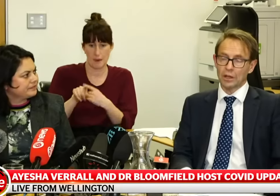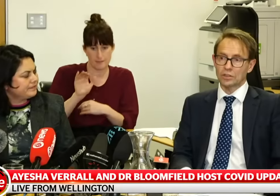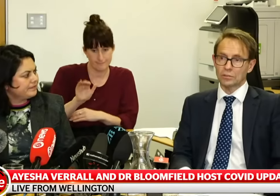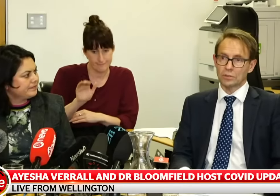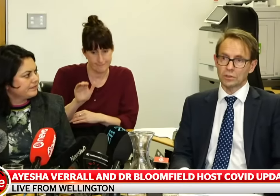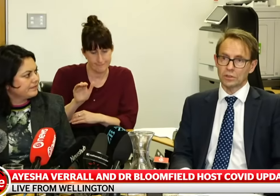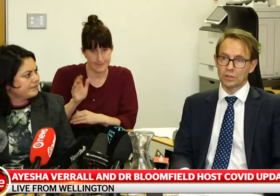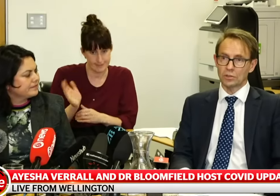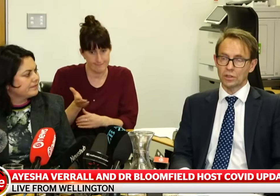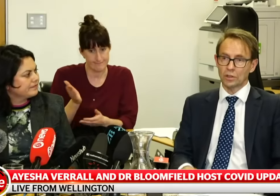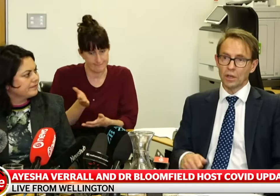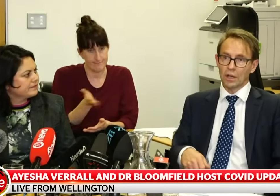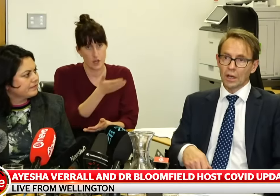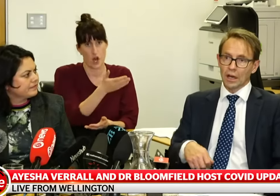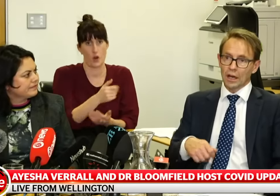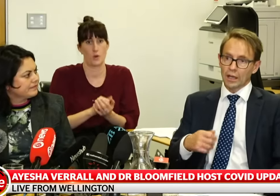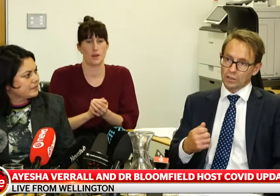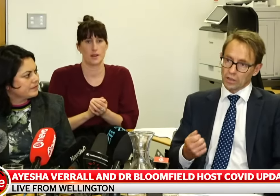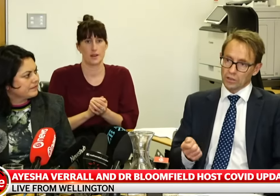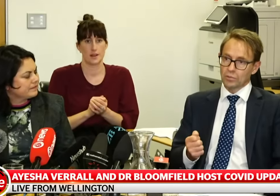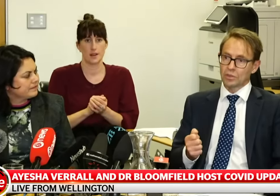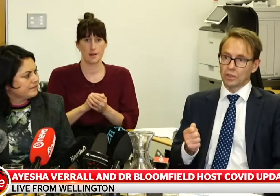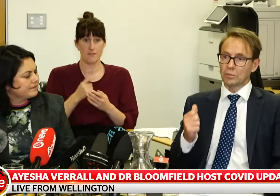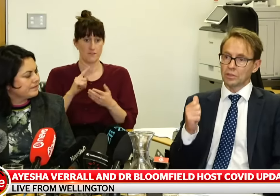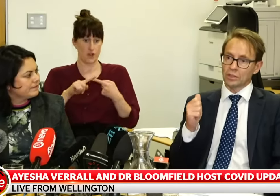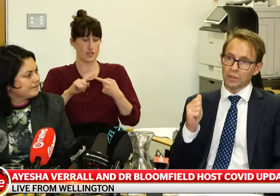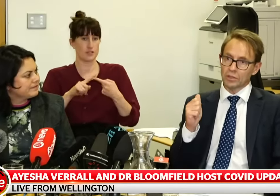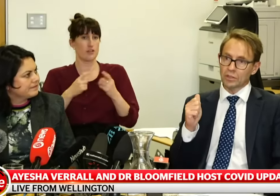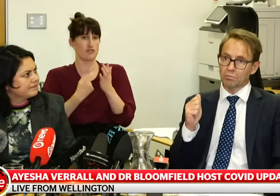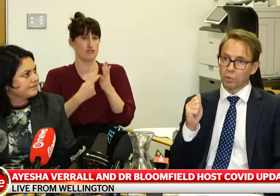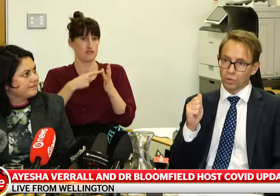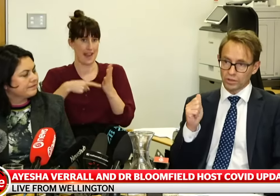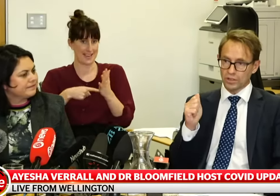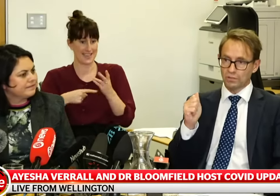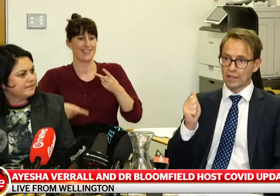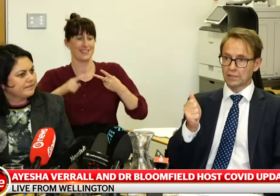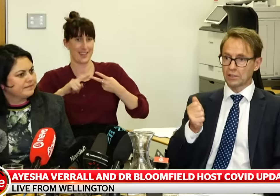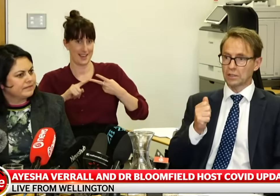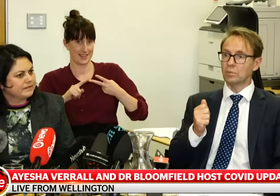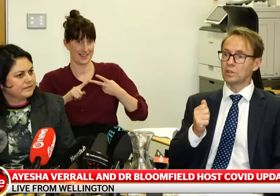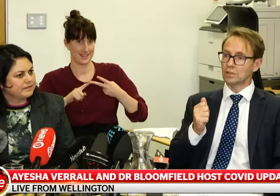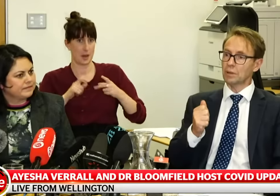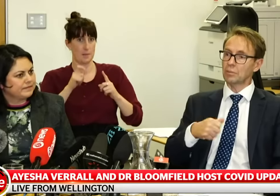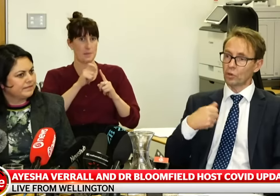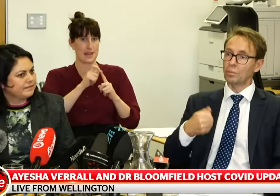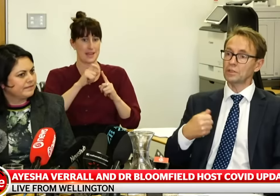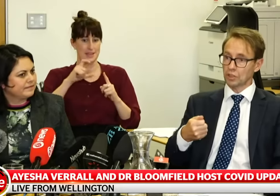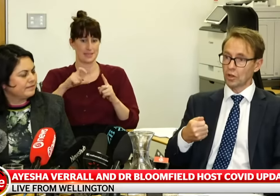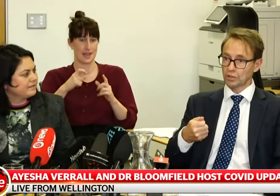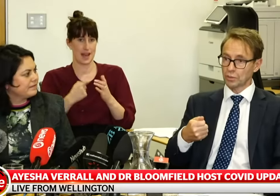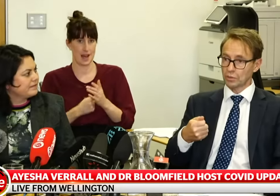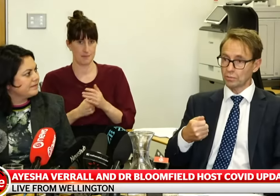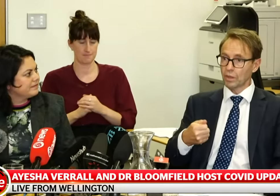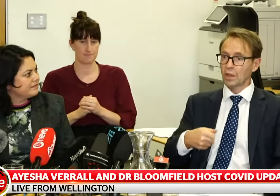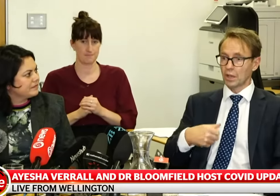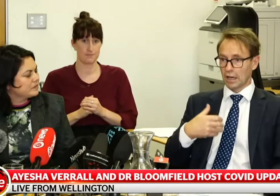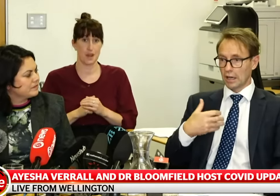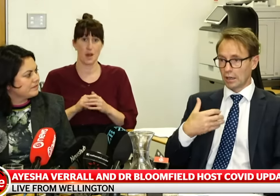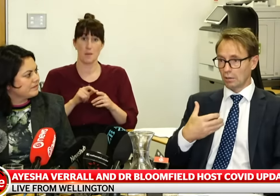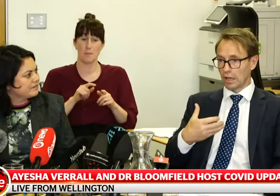up and encourage them to do so. In terms of the community, the most important surveillance in the community are the people who are admitted to